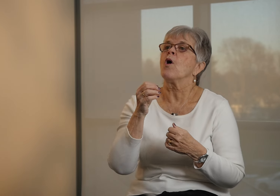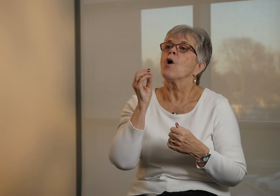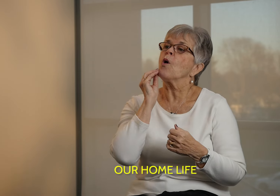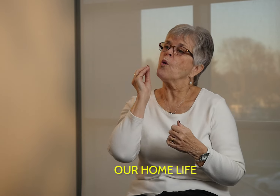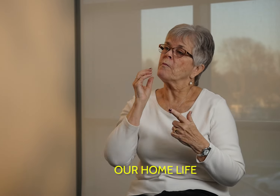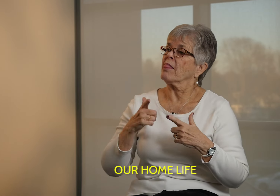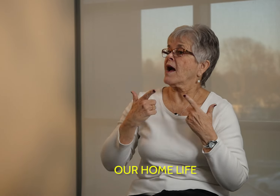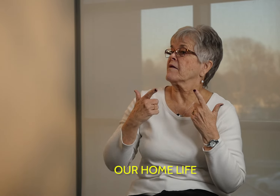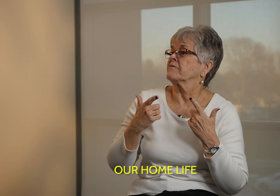Our home life,